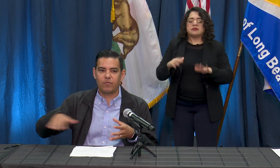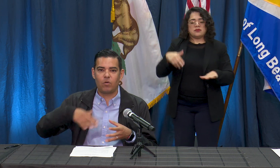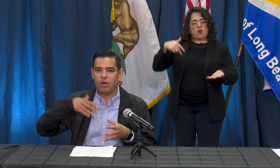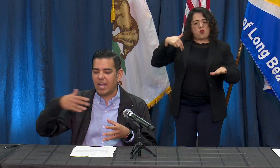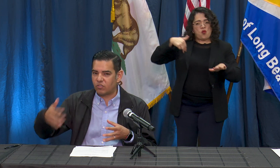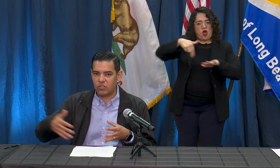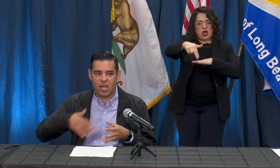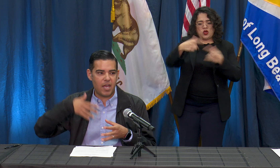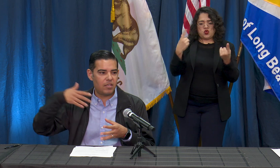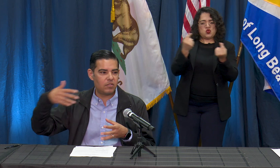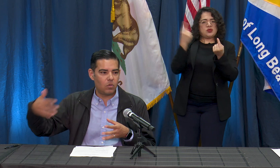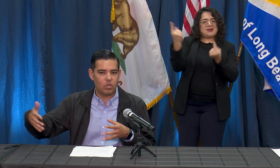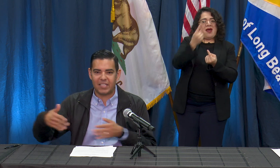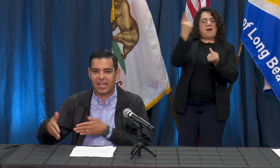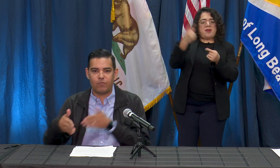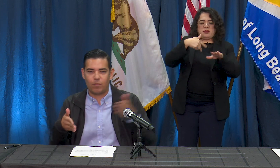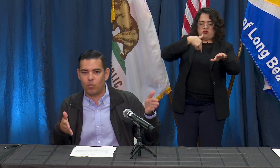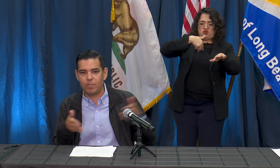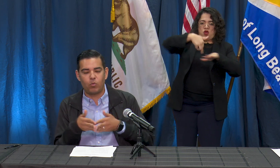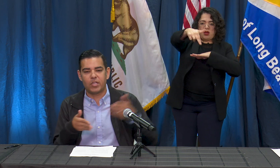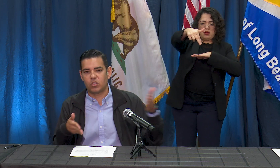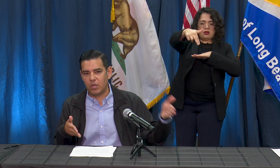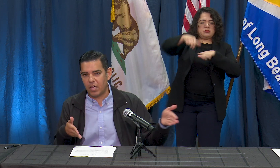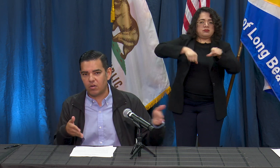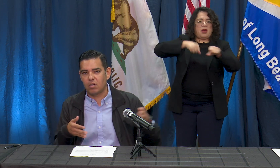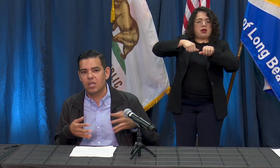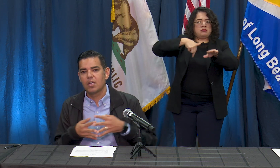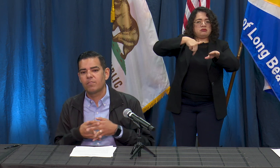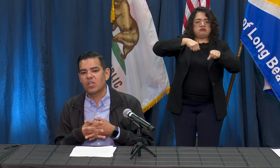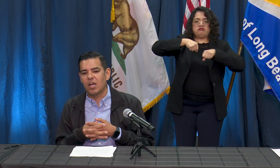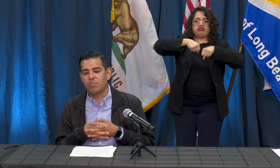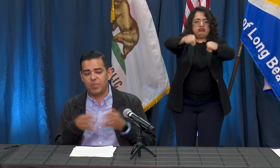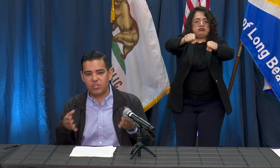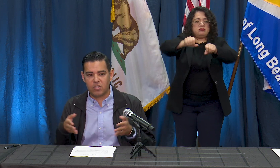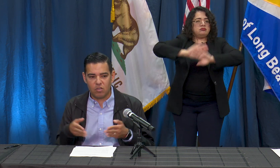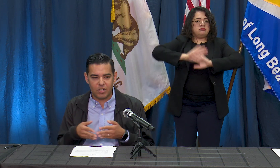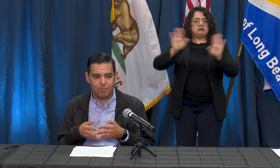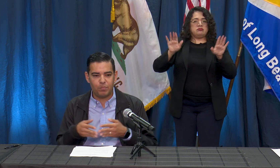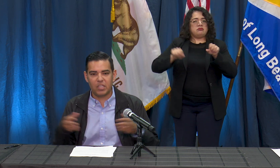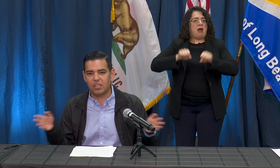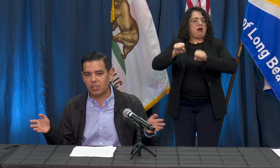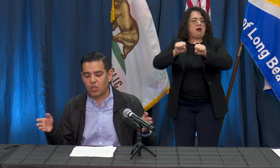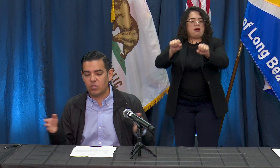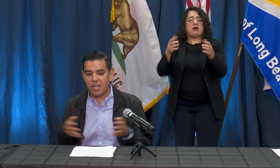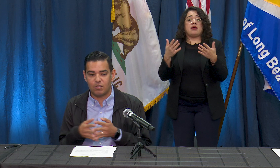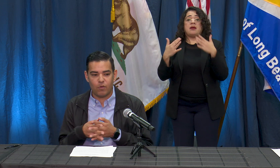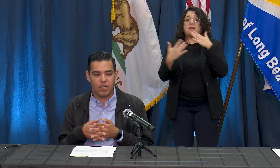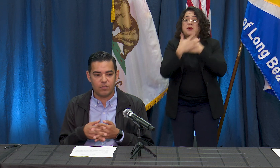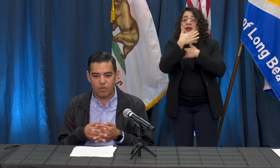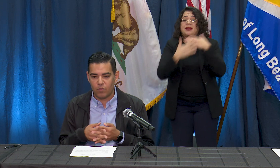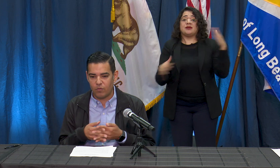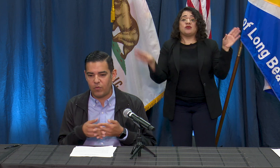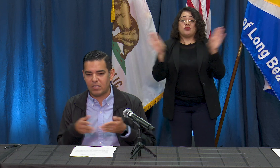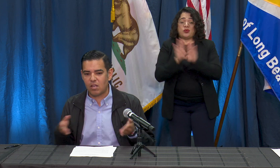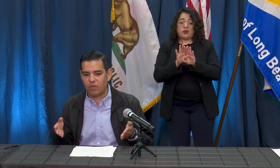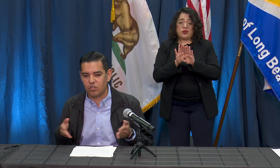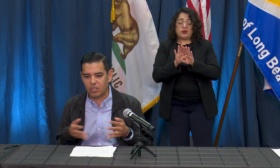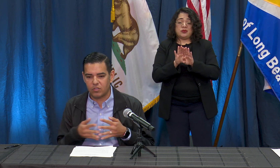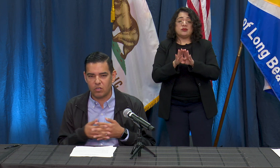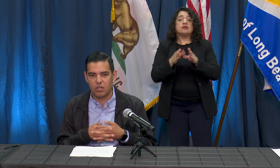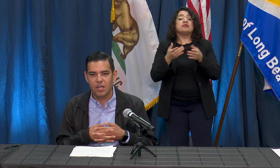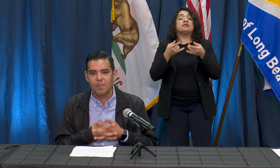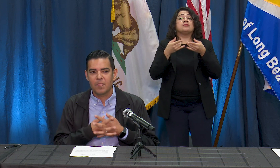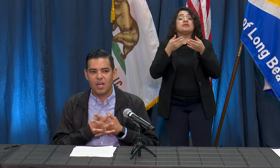a park for exercise or to get from one point to another. Beaches are completely closed. And as far as face